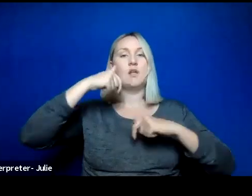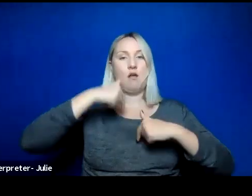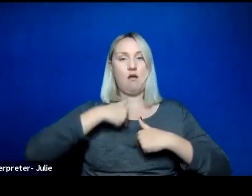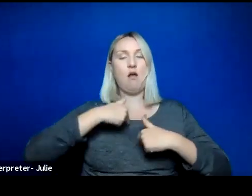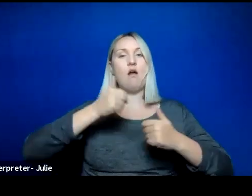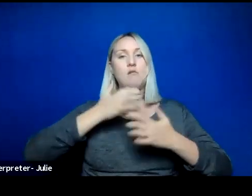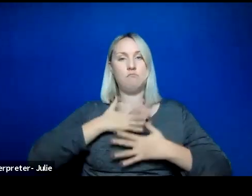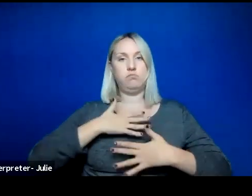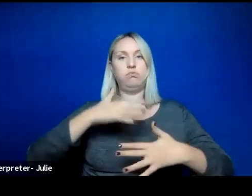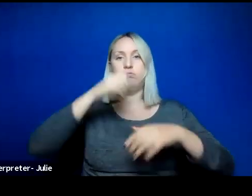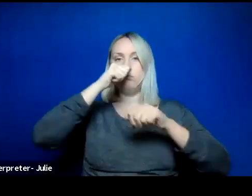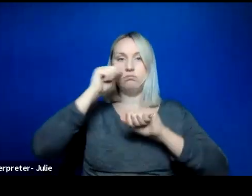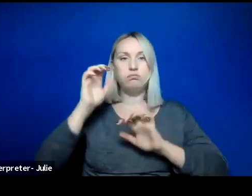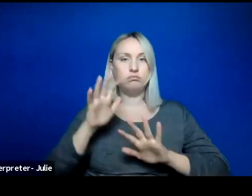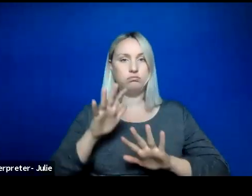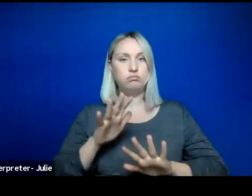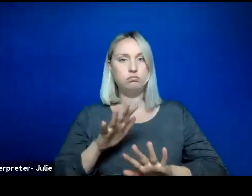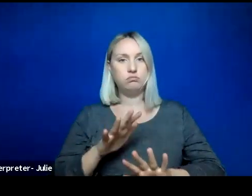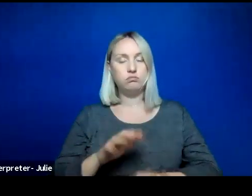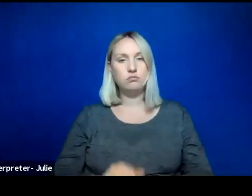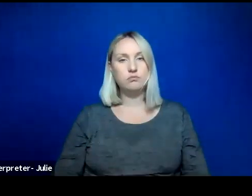I am breathing out.